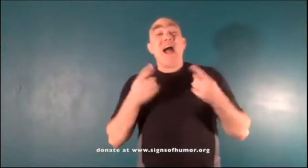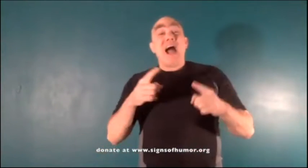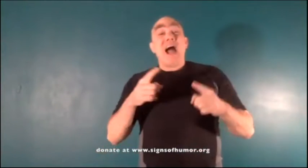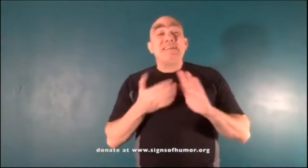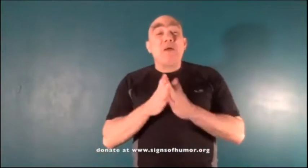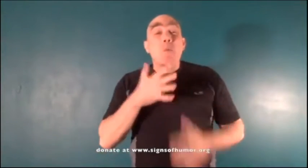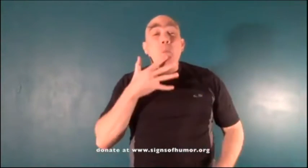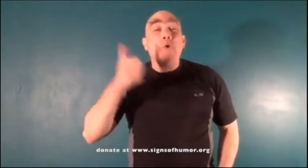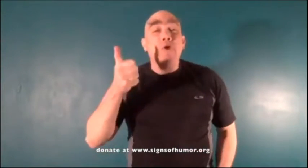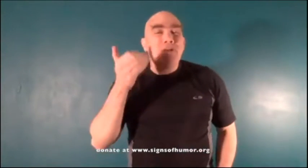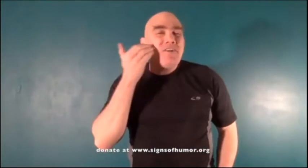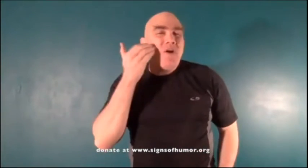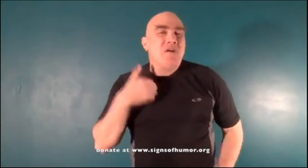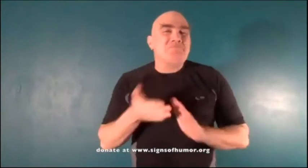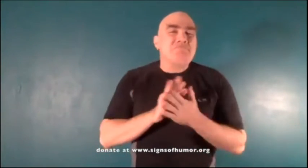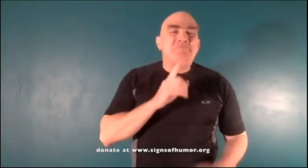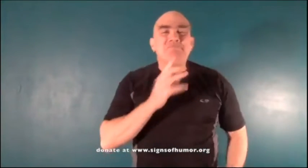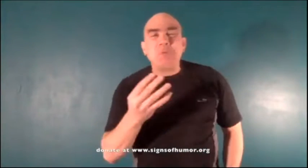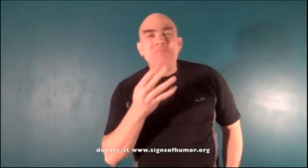parents also talked and signed.